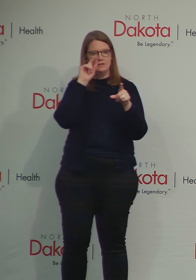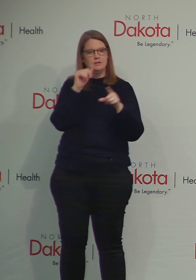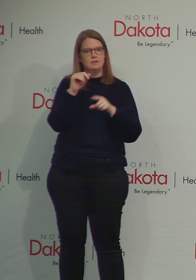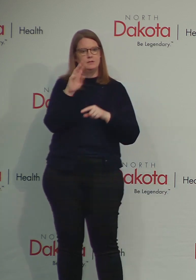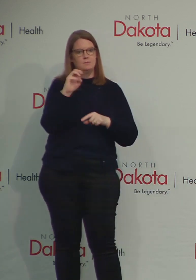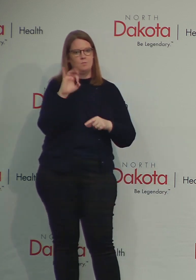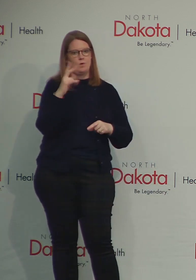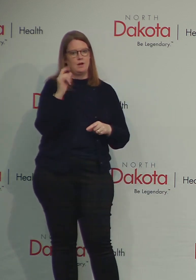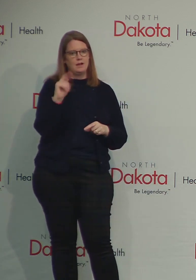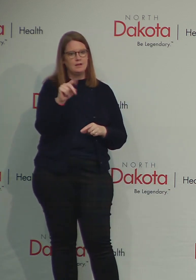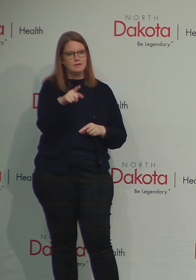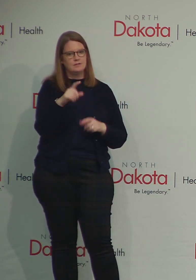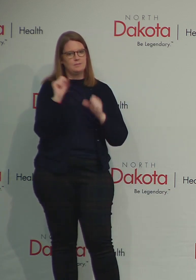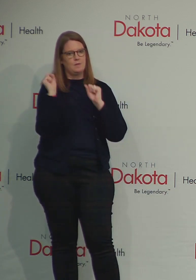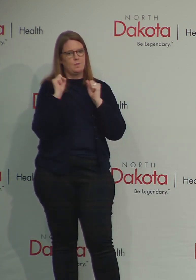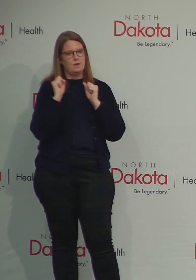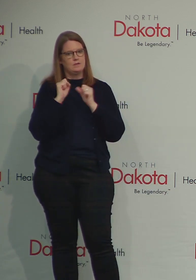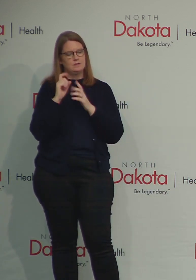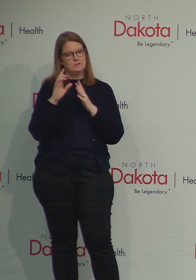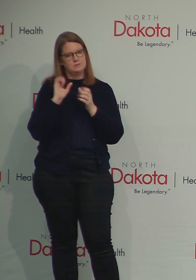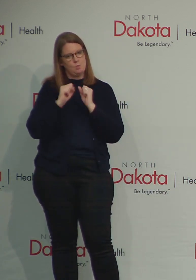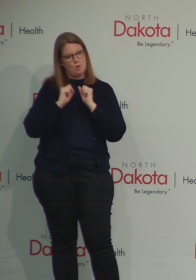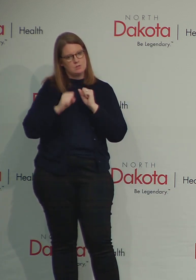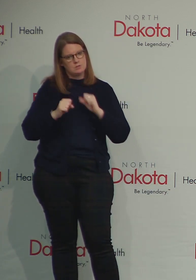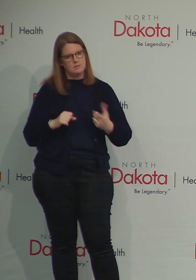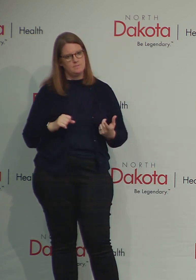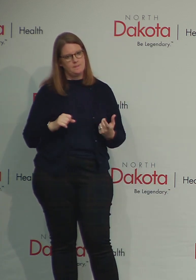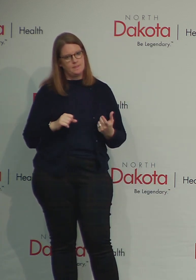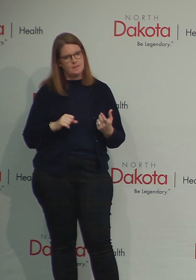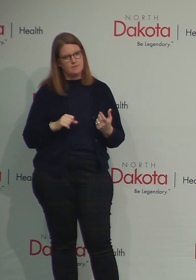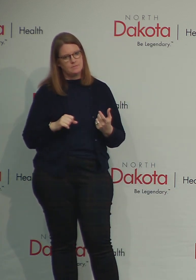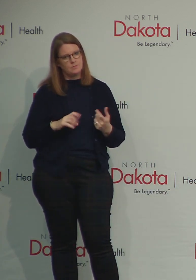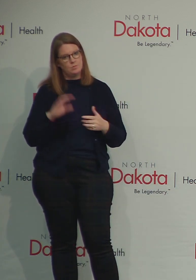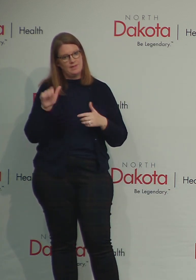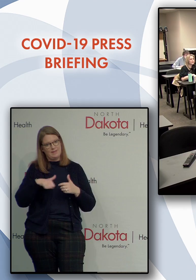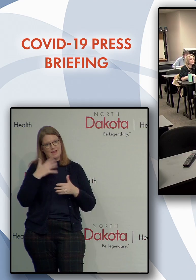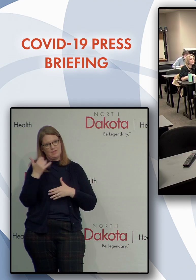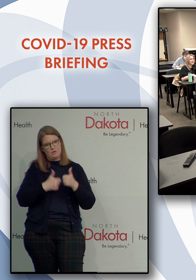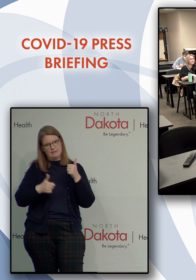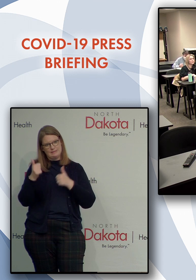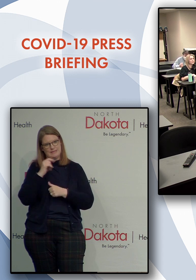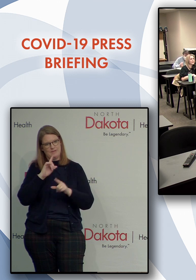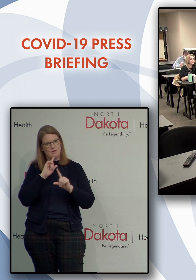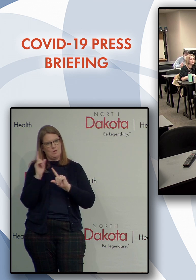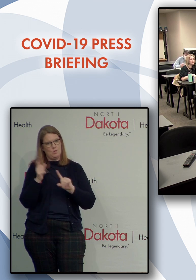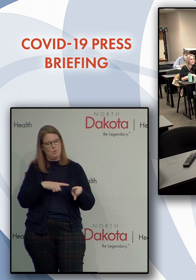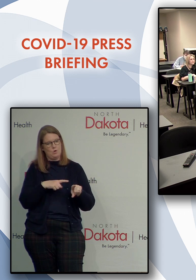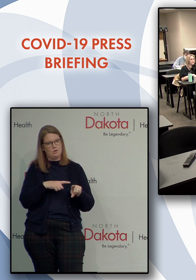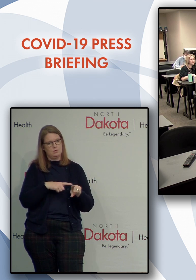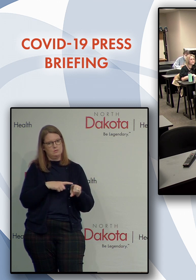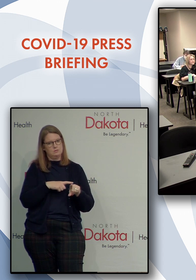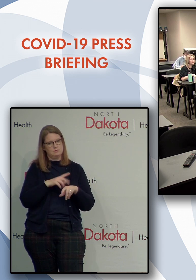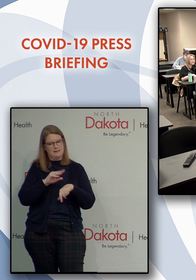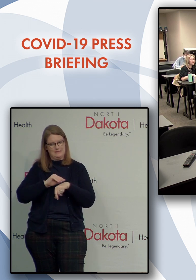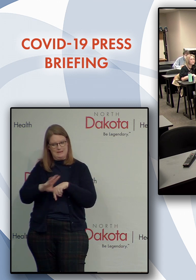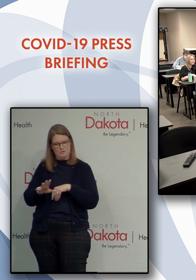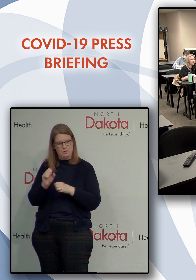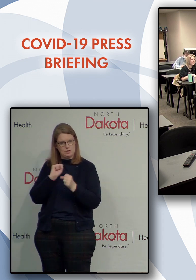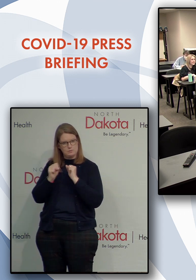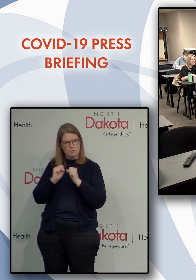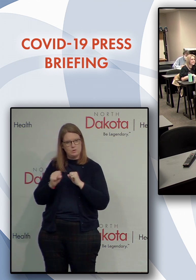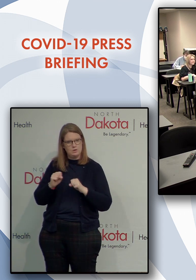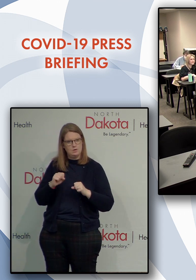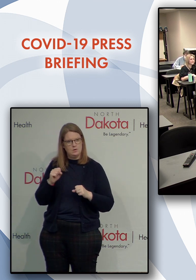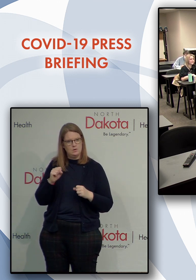My question is about the winter sports resuming. Will the other executive orders kind of trickle down into the sports issue? Will